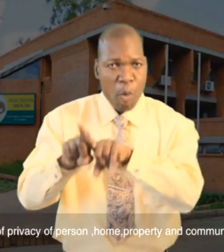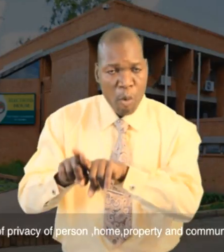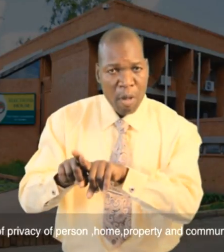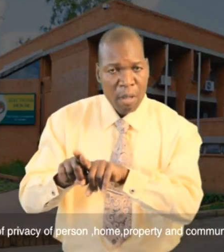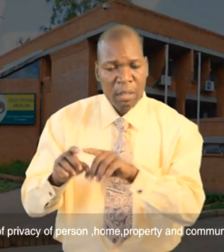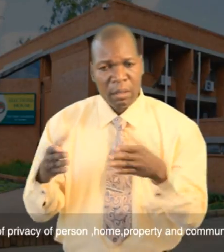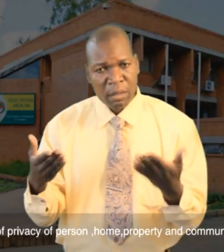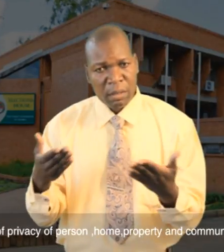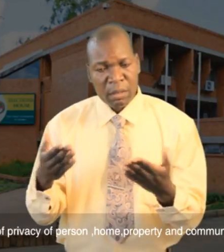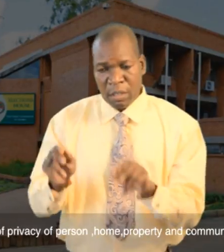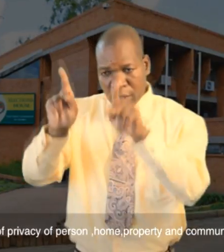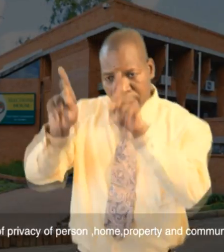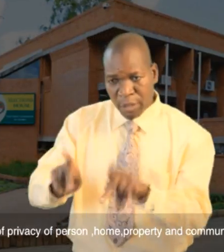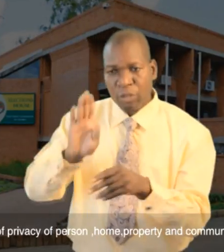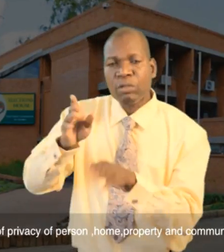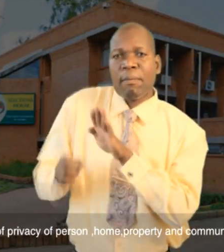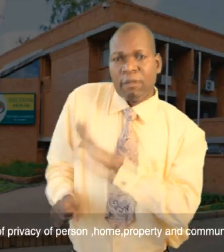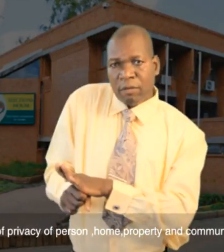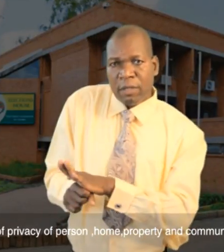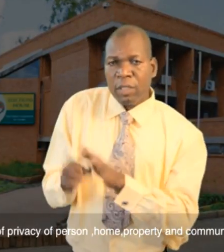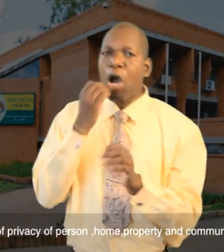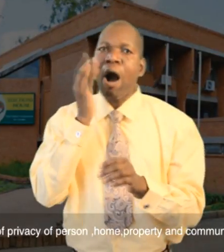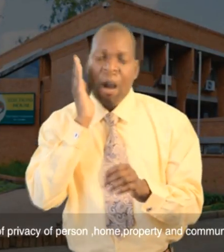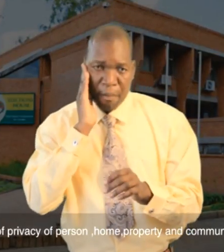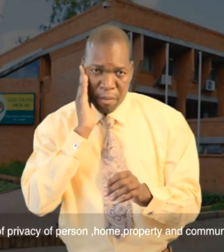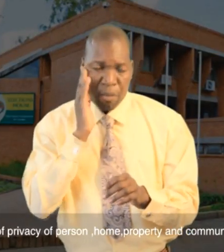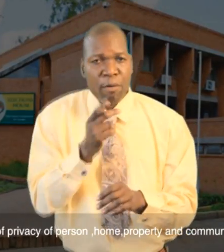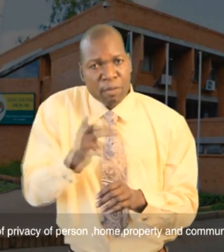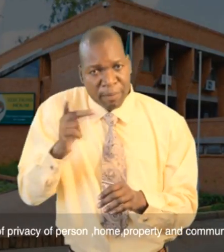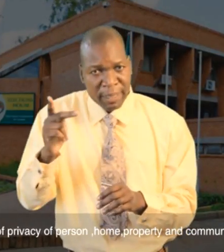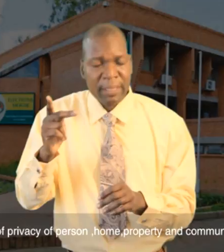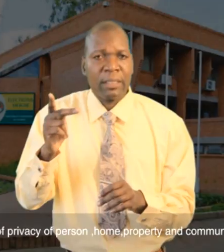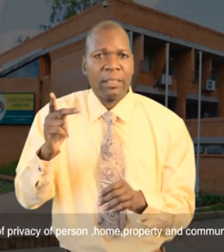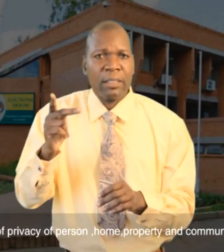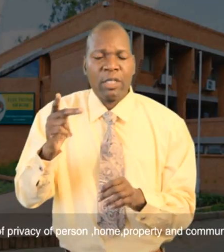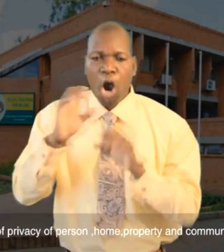protection of privacy of person, home, property, and communication,